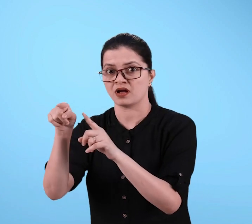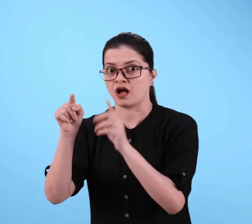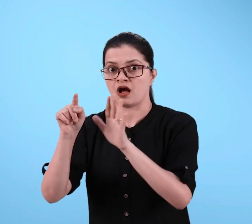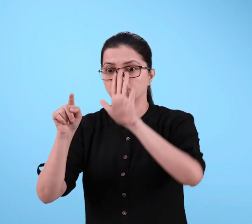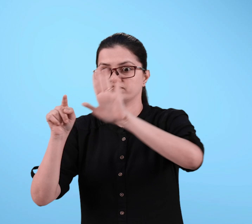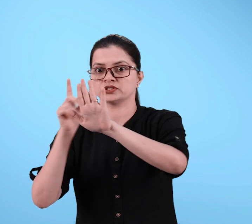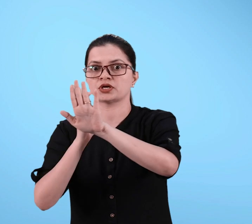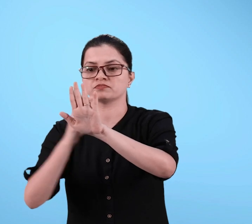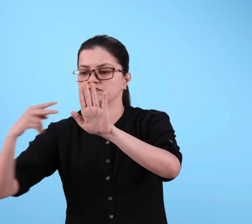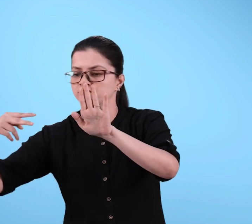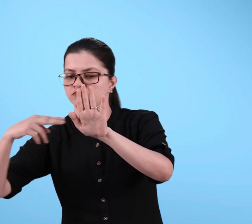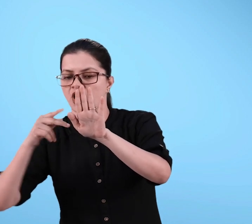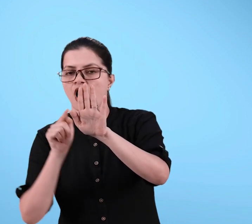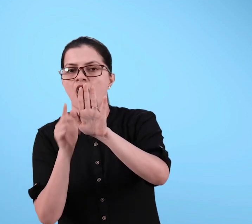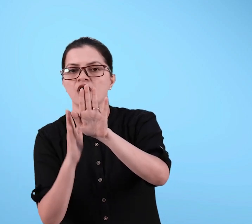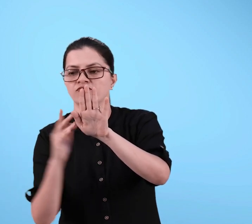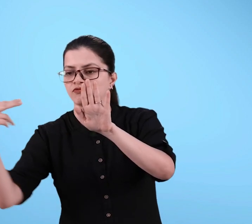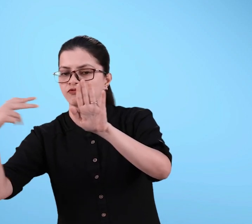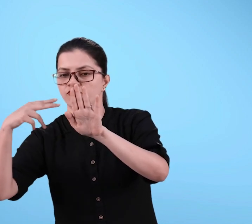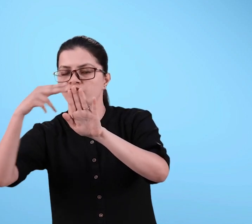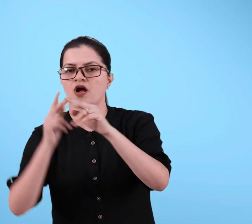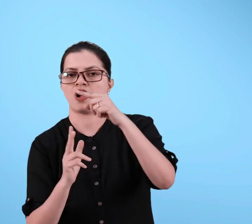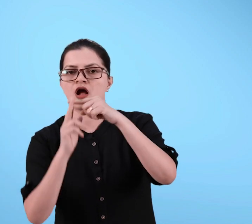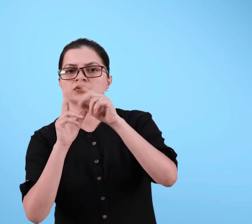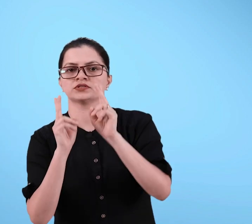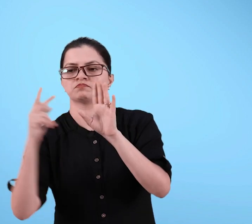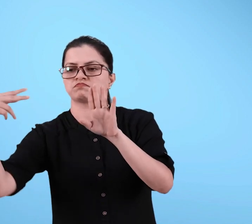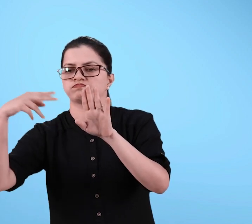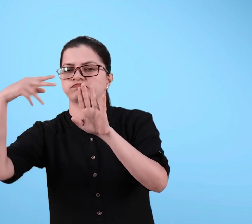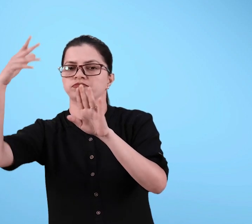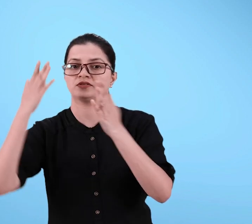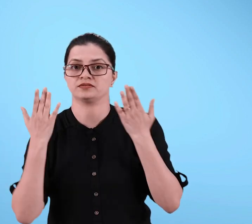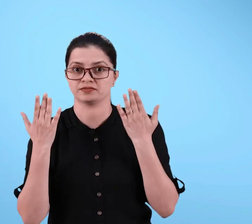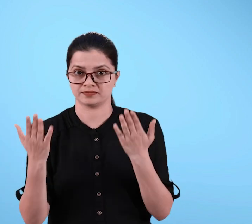Weave the strips one by one through the cuts in the and sheet on the of paper other as shown in figure